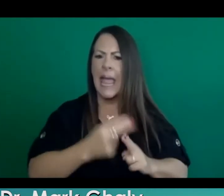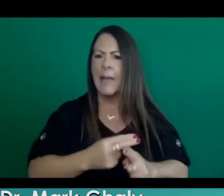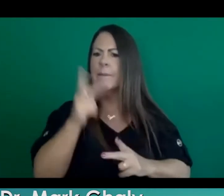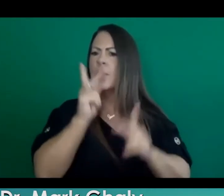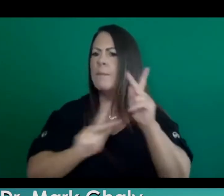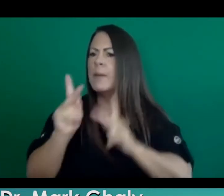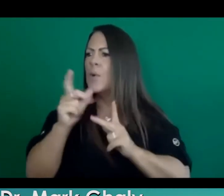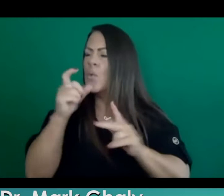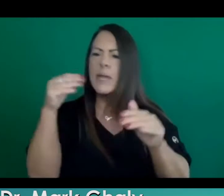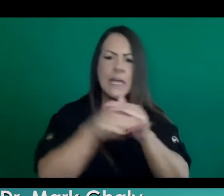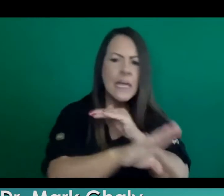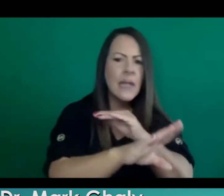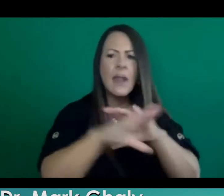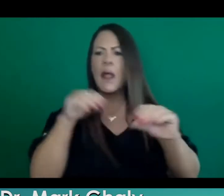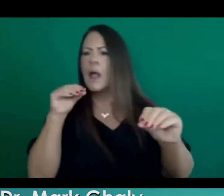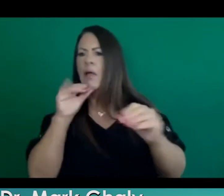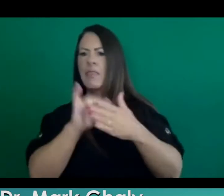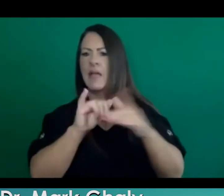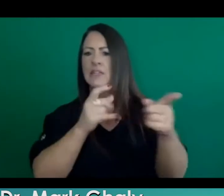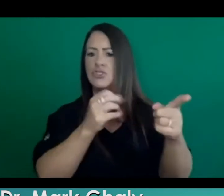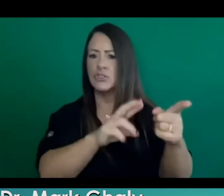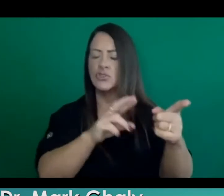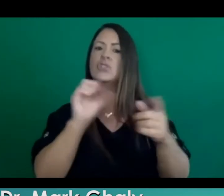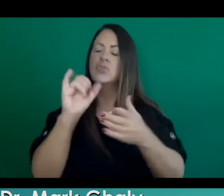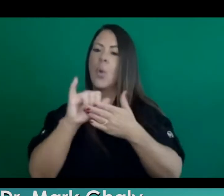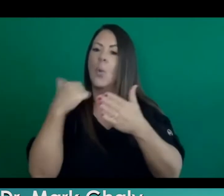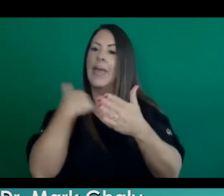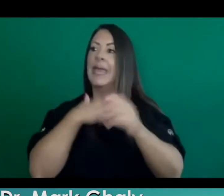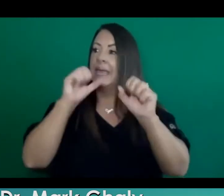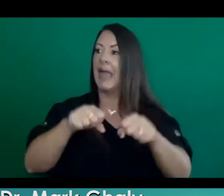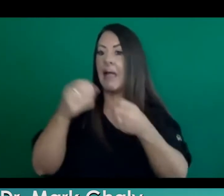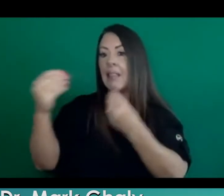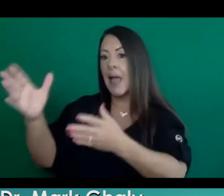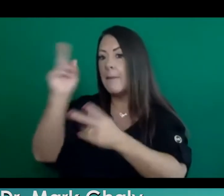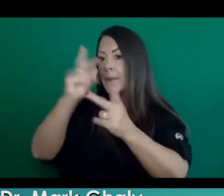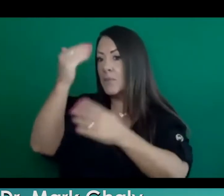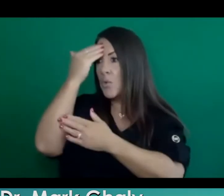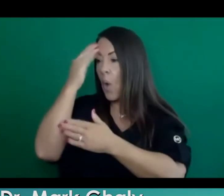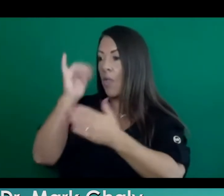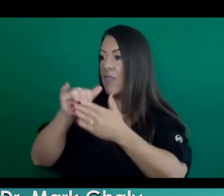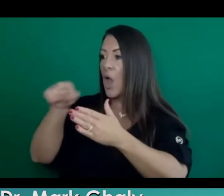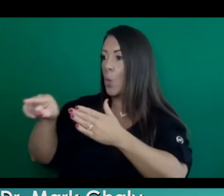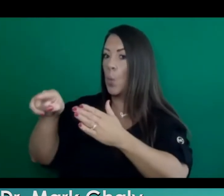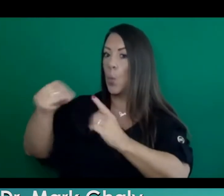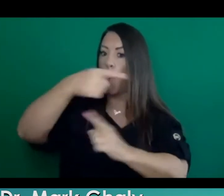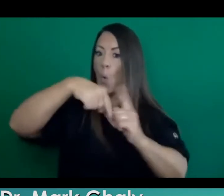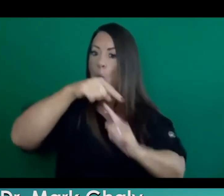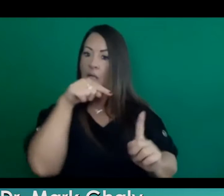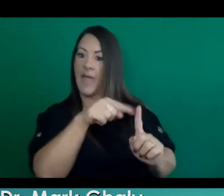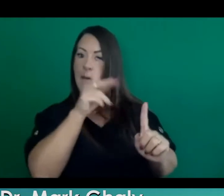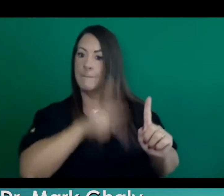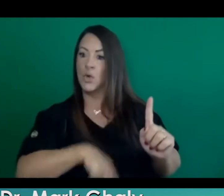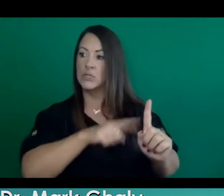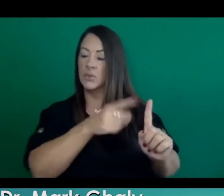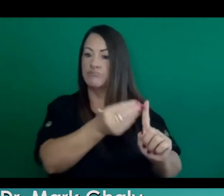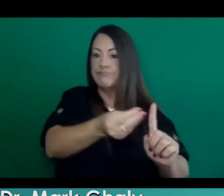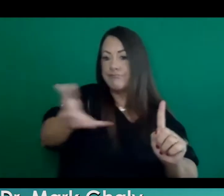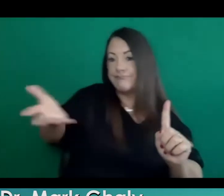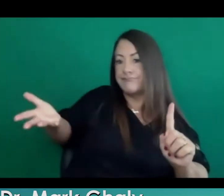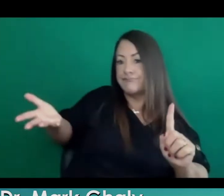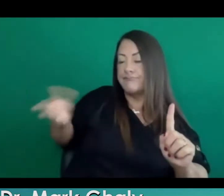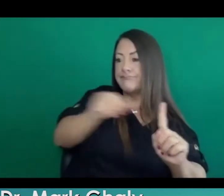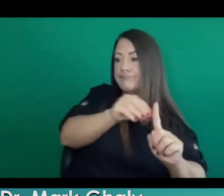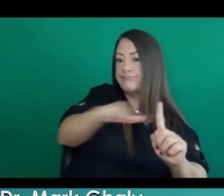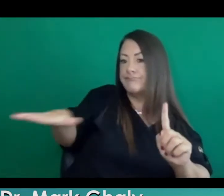left, so that if somebody is exposed, we can deliver that information and make sure that appropriate